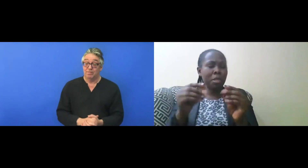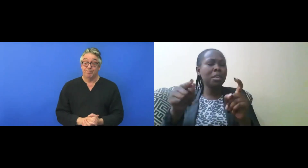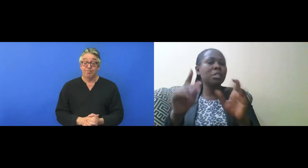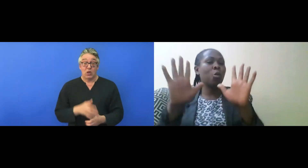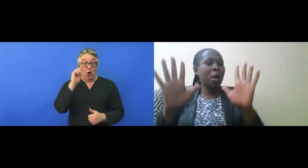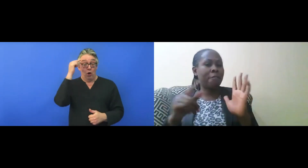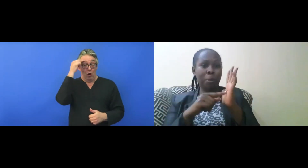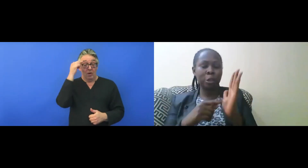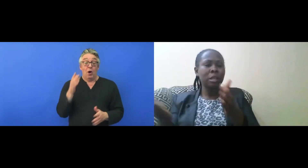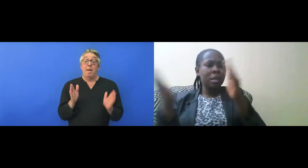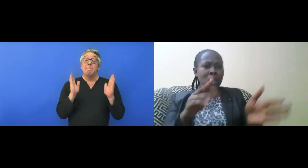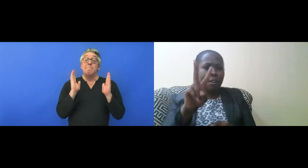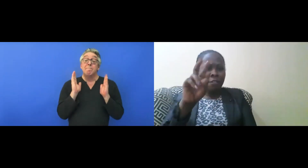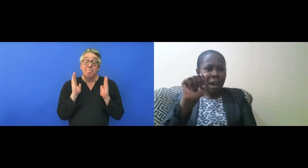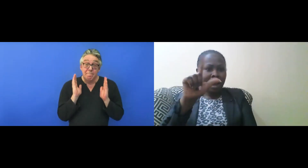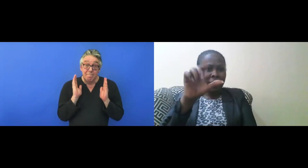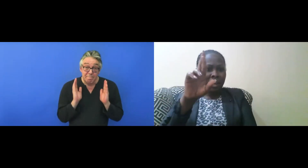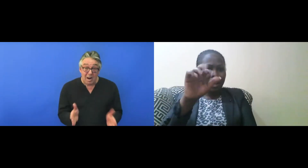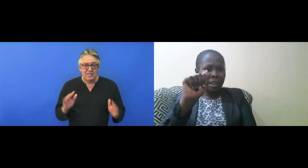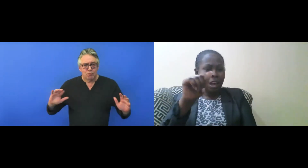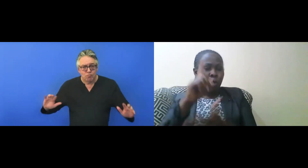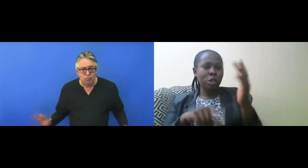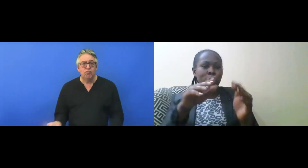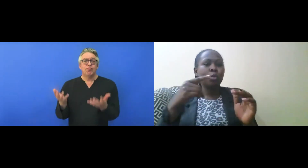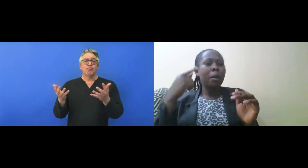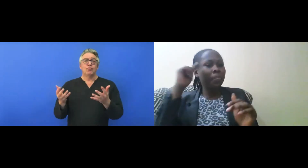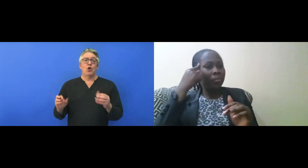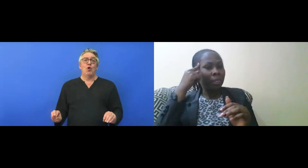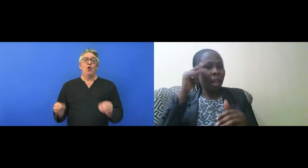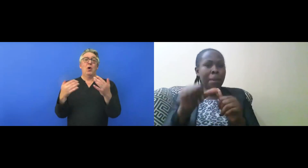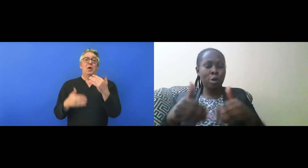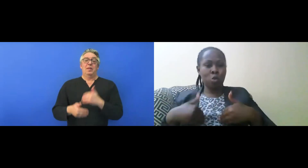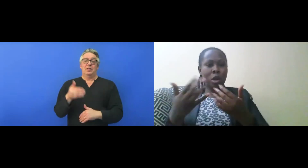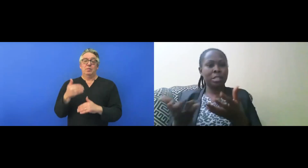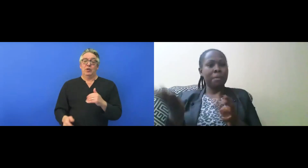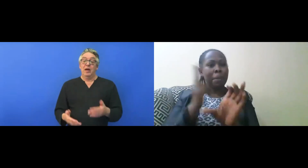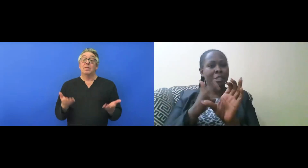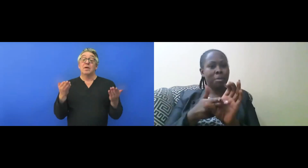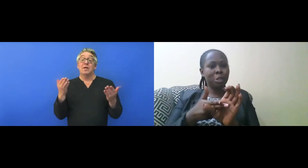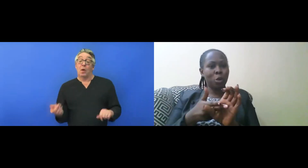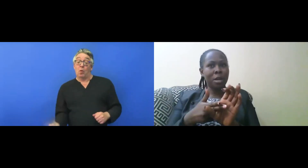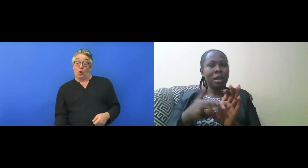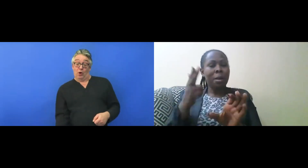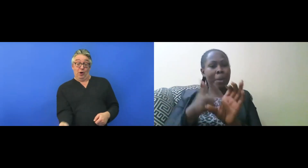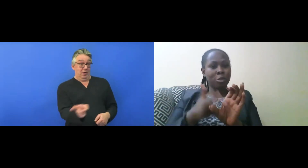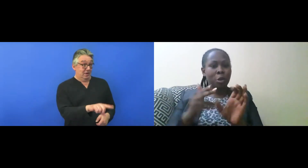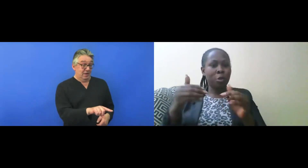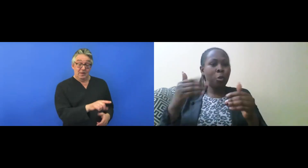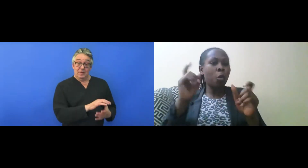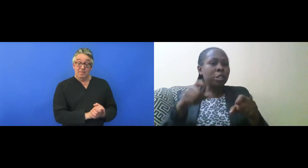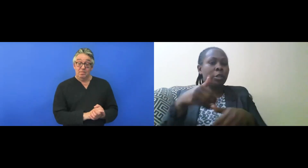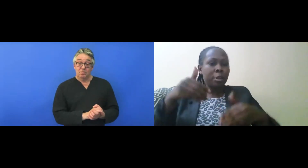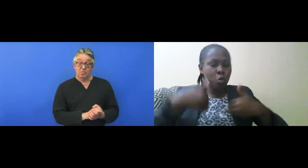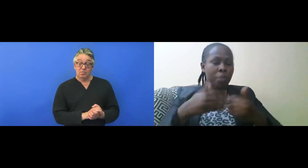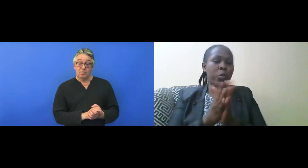sure they include youth with disabilities. Now, Valerie, what is your thought about youth participation?